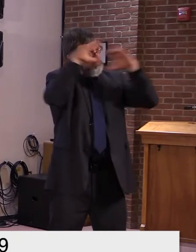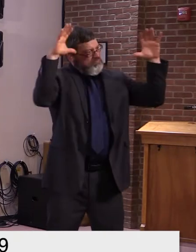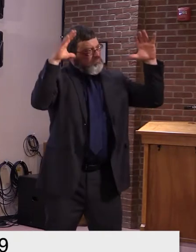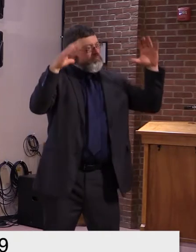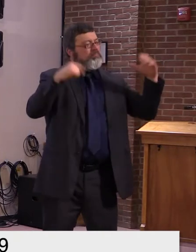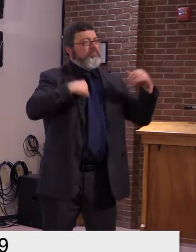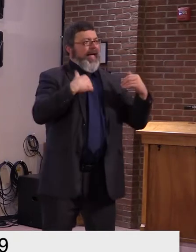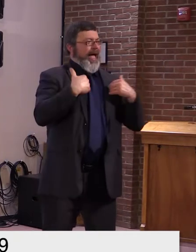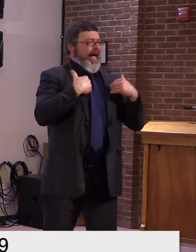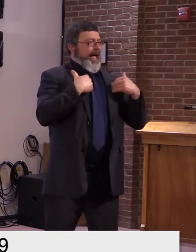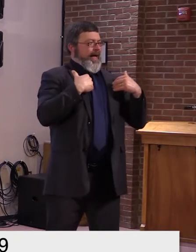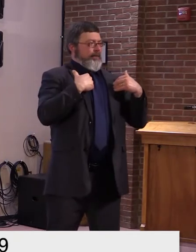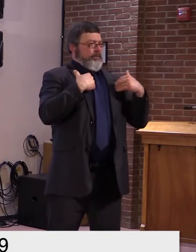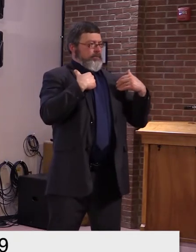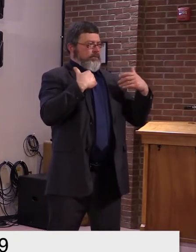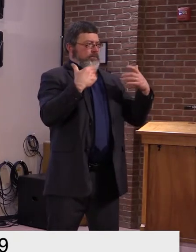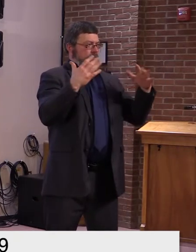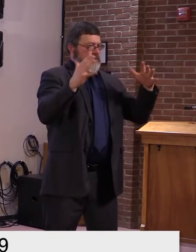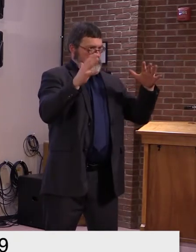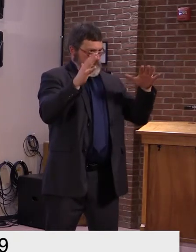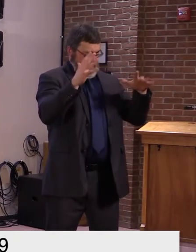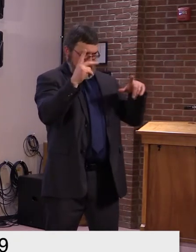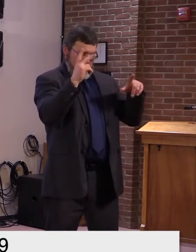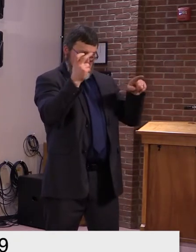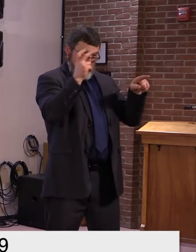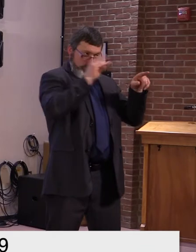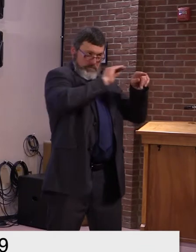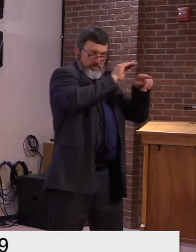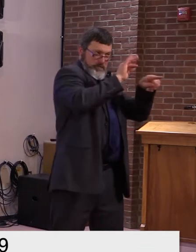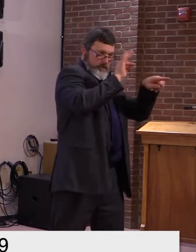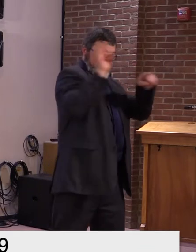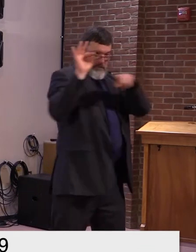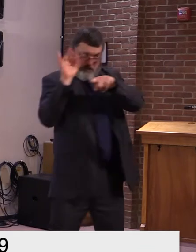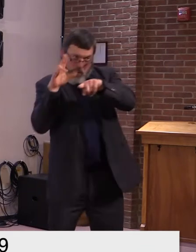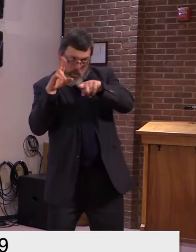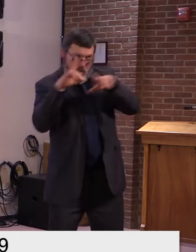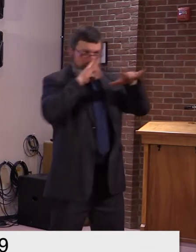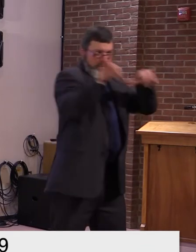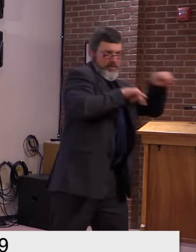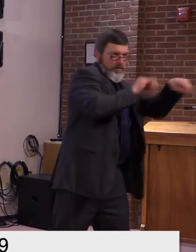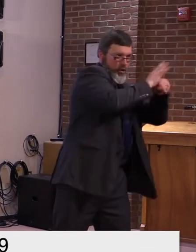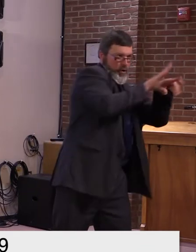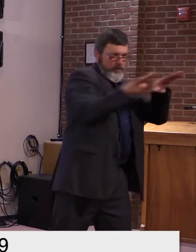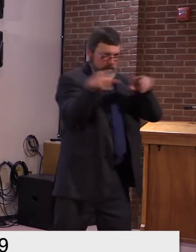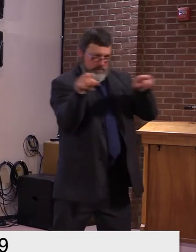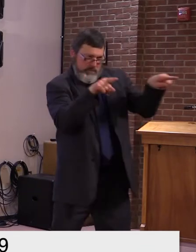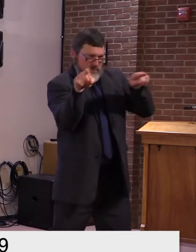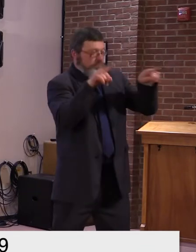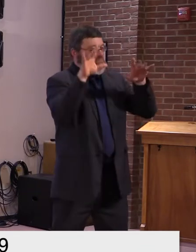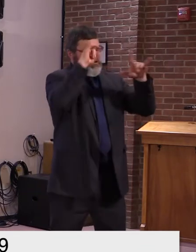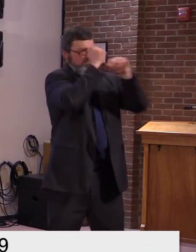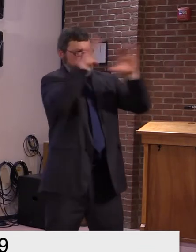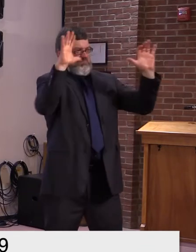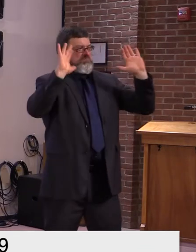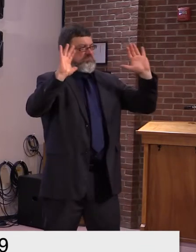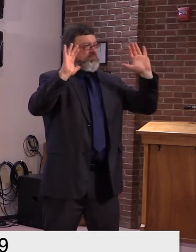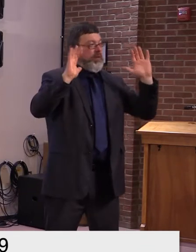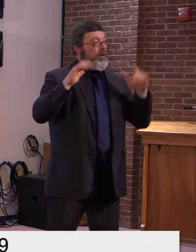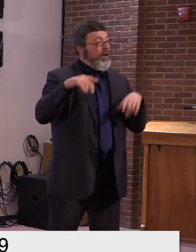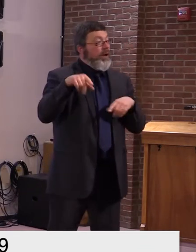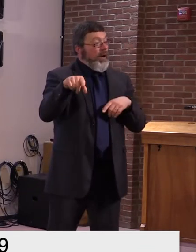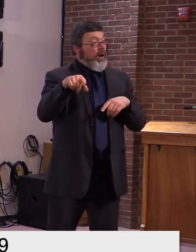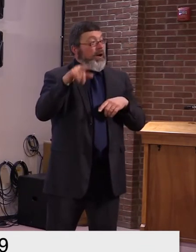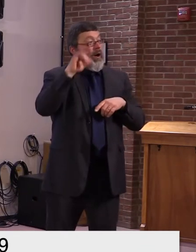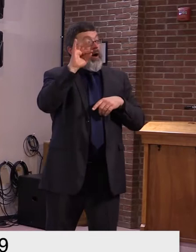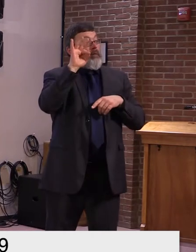resurgence. It's critical that we keep our seasonal flu numbers down so that our hospitals are free to treat that increase that we